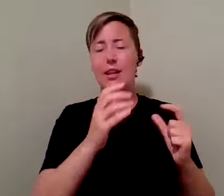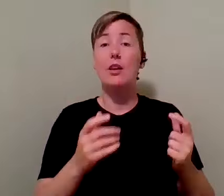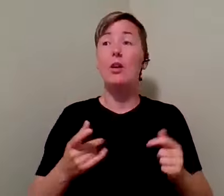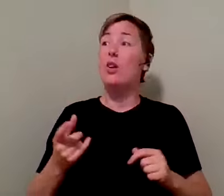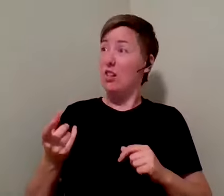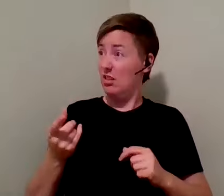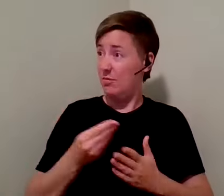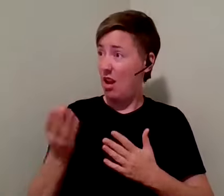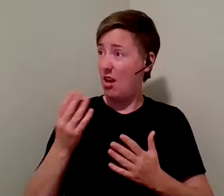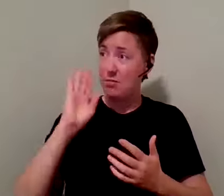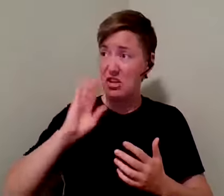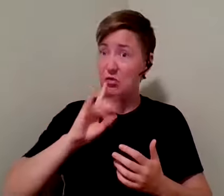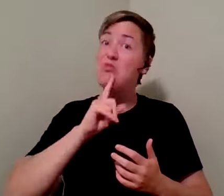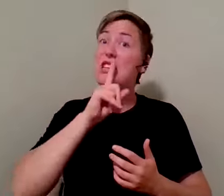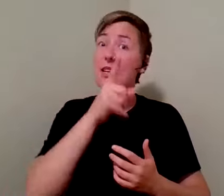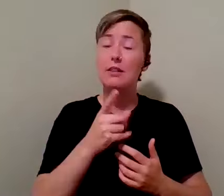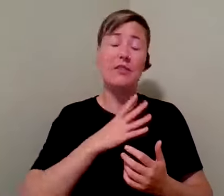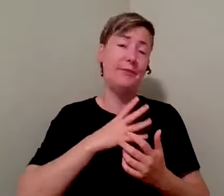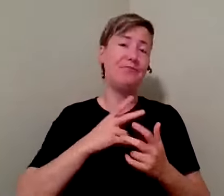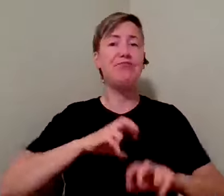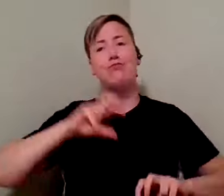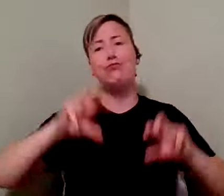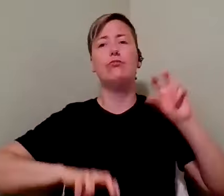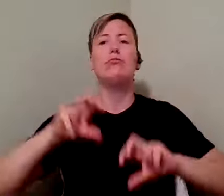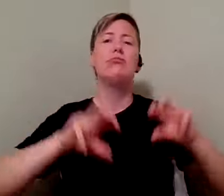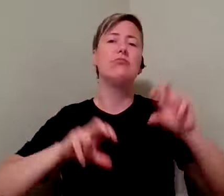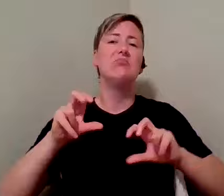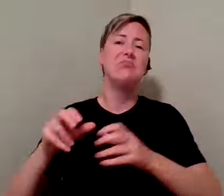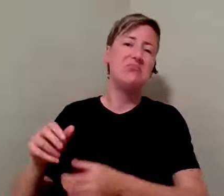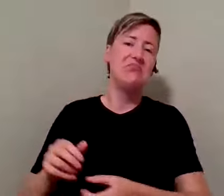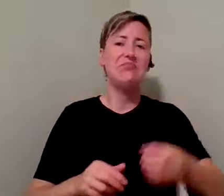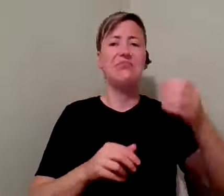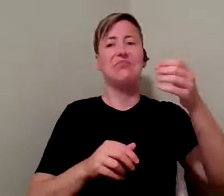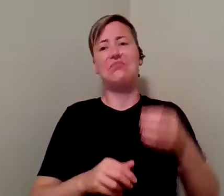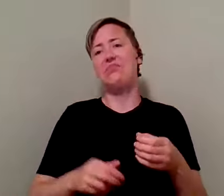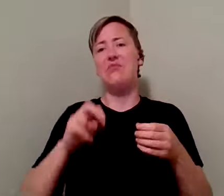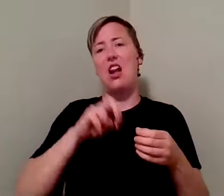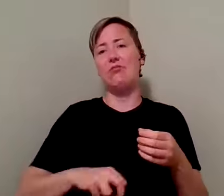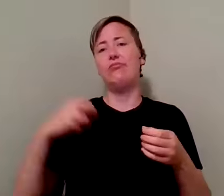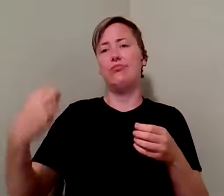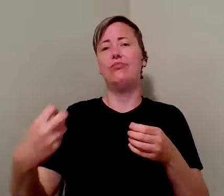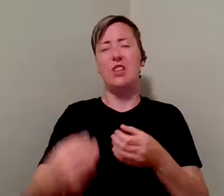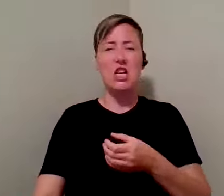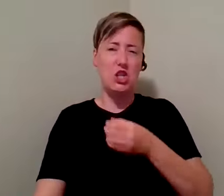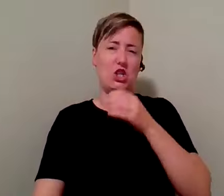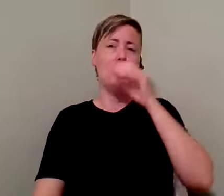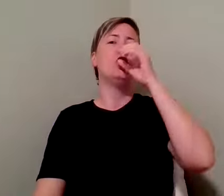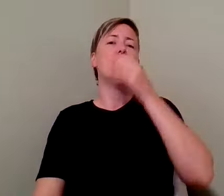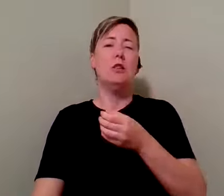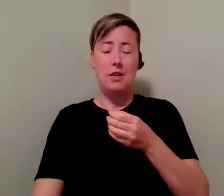and, you know, opened the bottle, and I had the first swig. And I can vividly remember